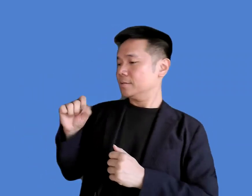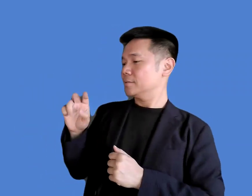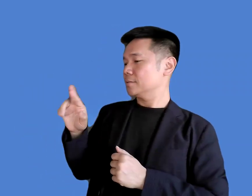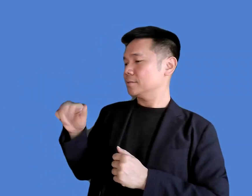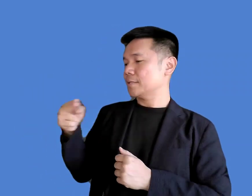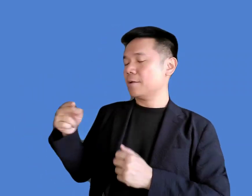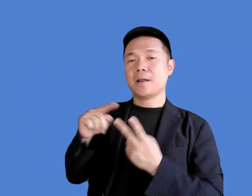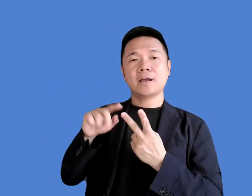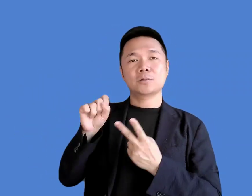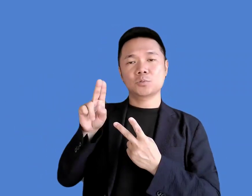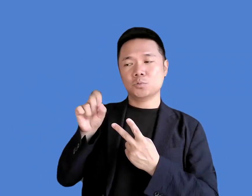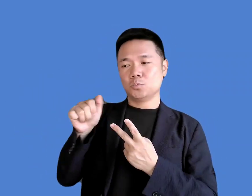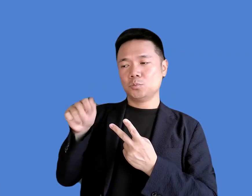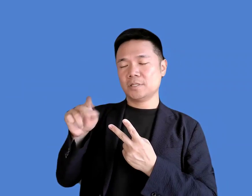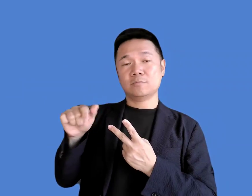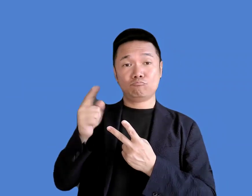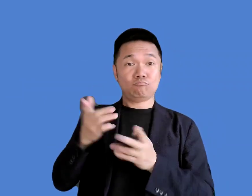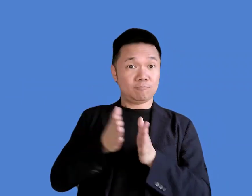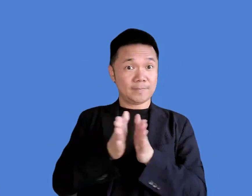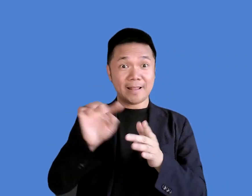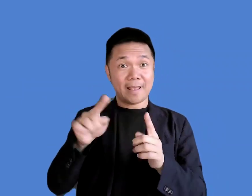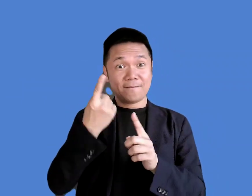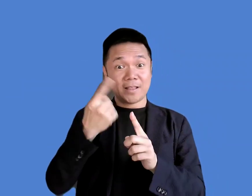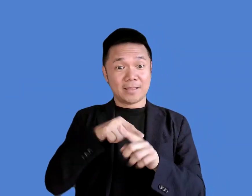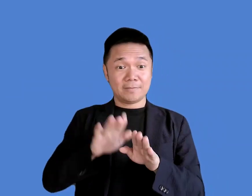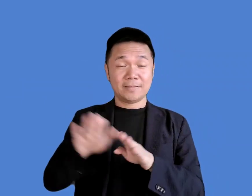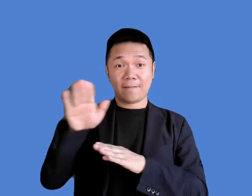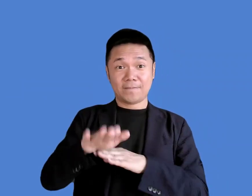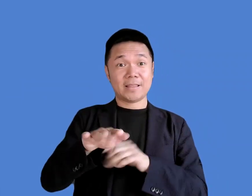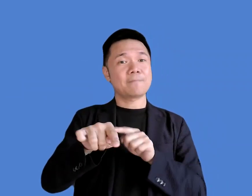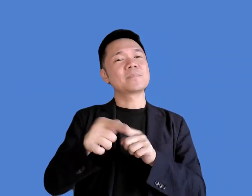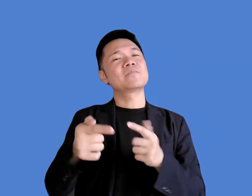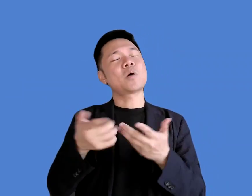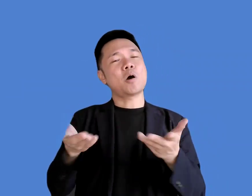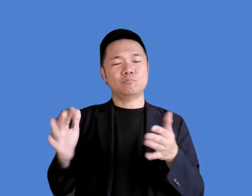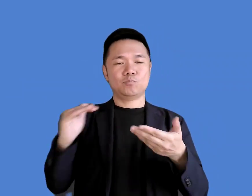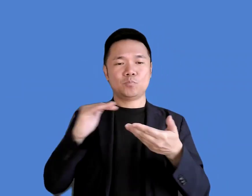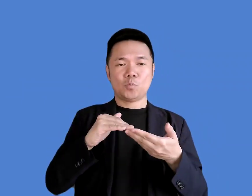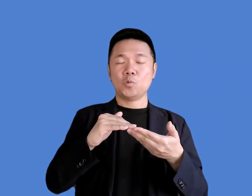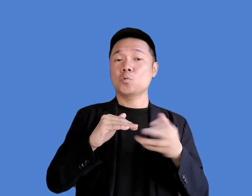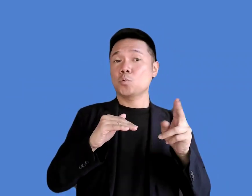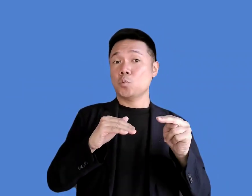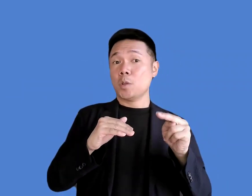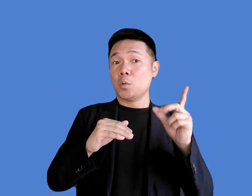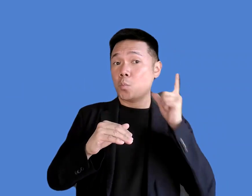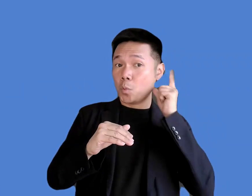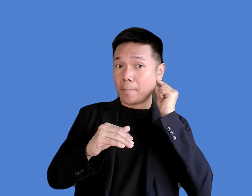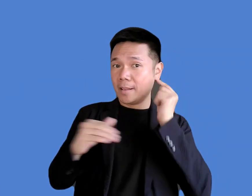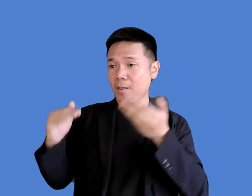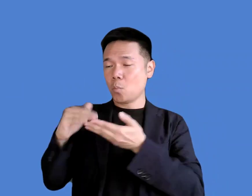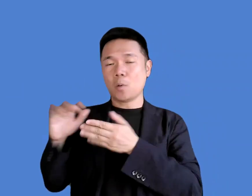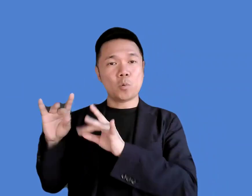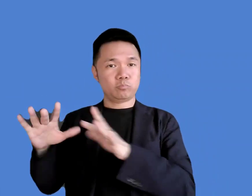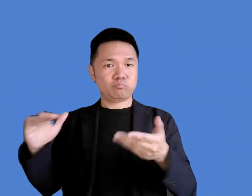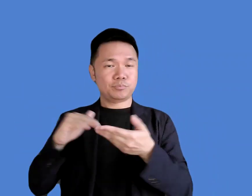and Susan, this is the first step. DFAT and UN Women are starting together, but we really want everyone to walk along